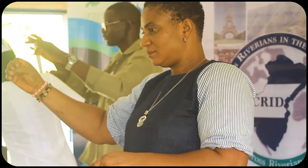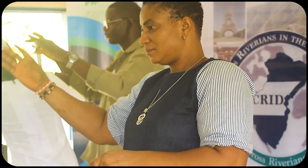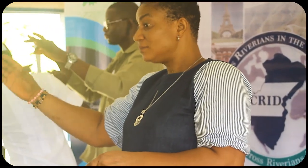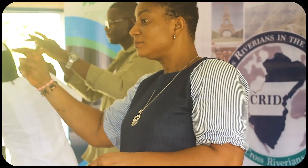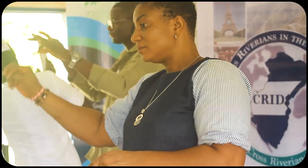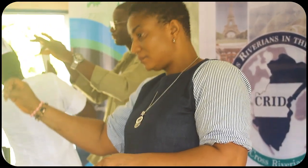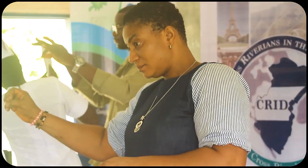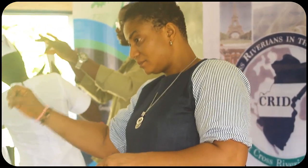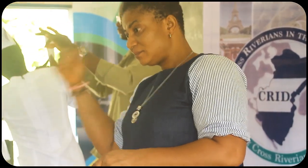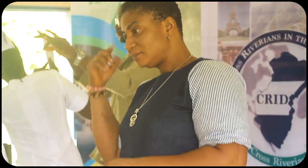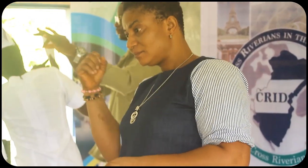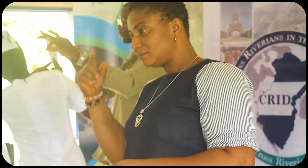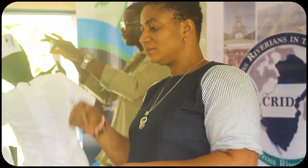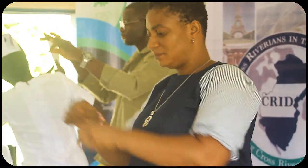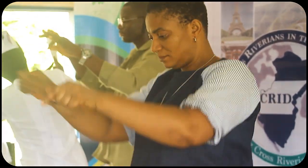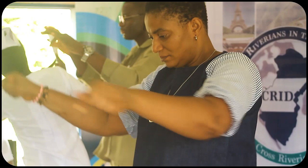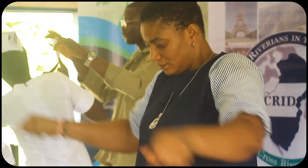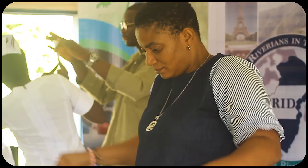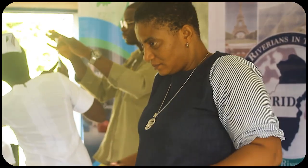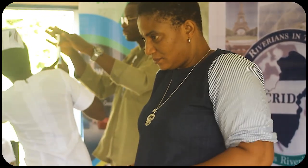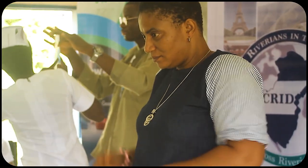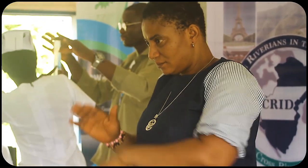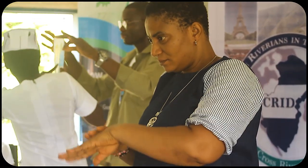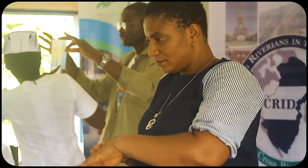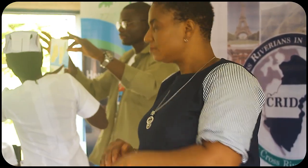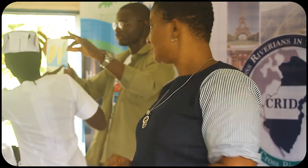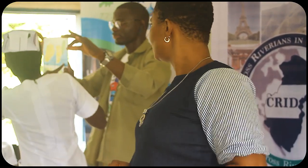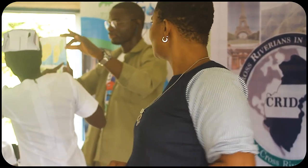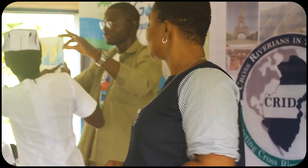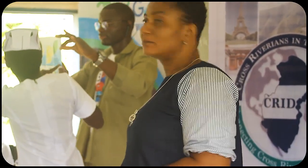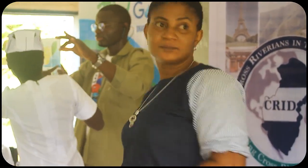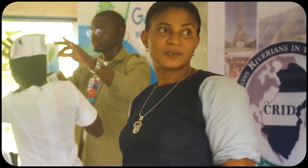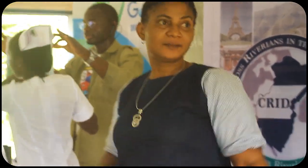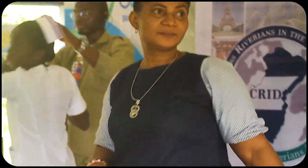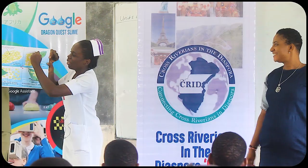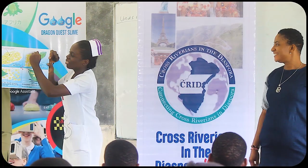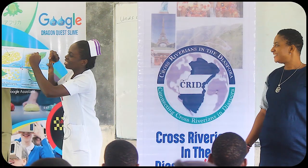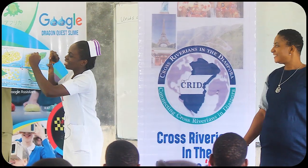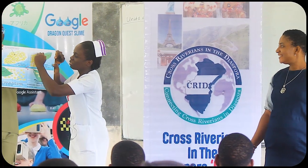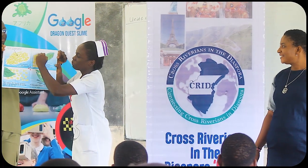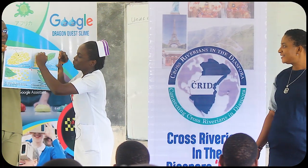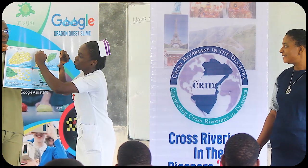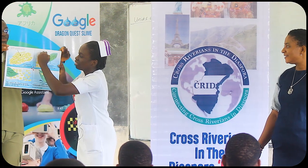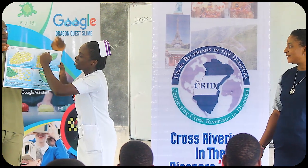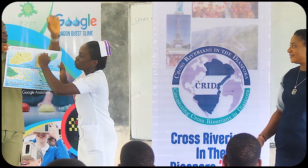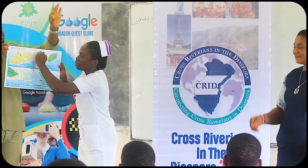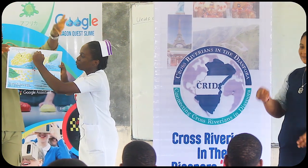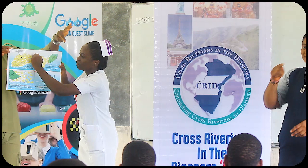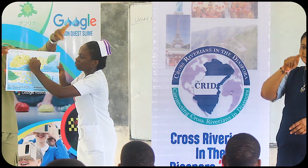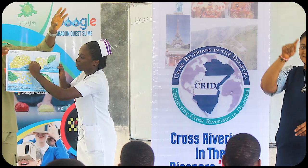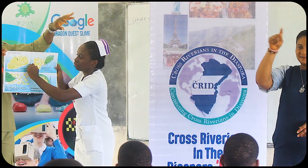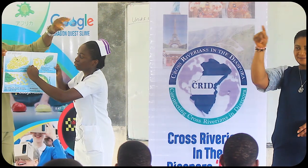And when thereafter, the sharp tip of their Jovanda leaves cuts open the outer sac. Okay. So these are the membrane. This